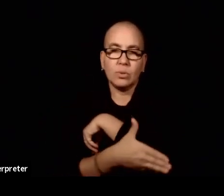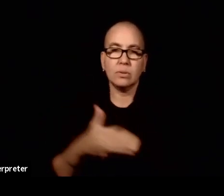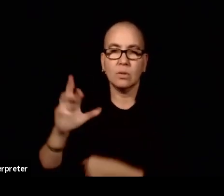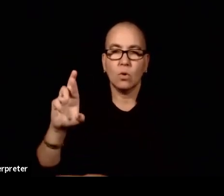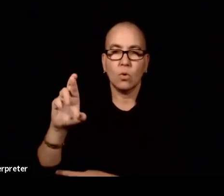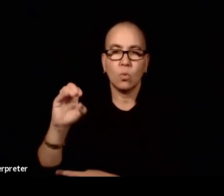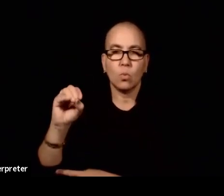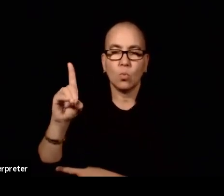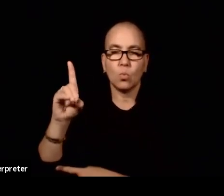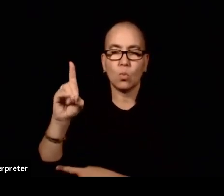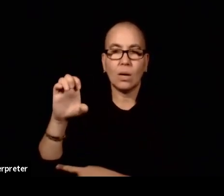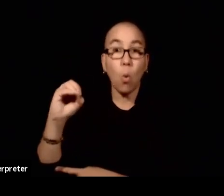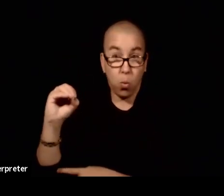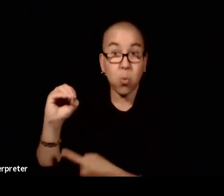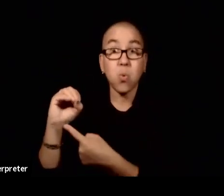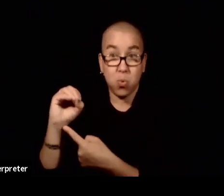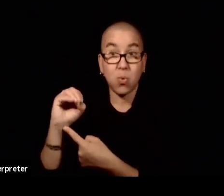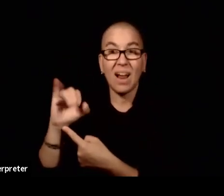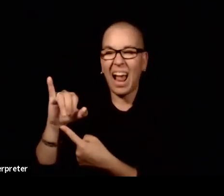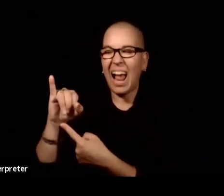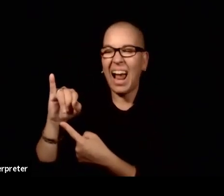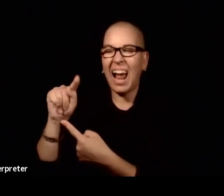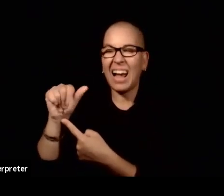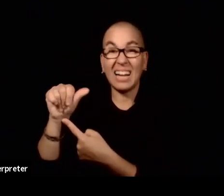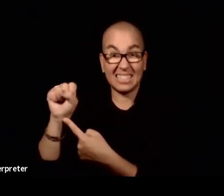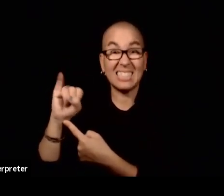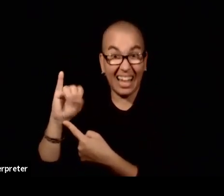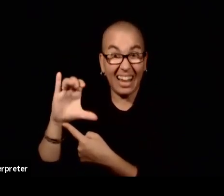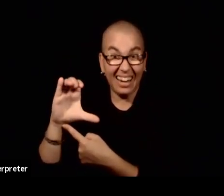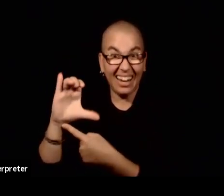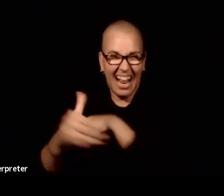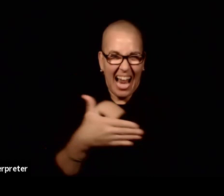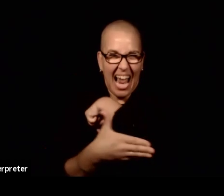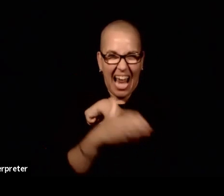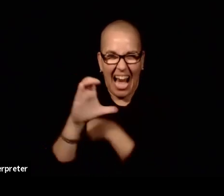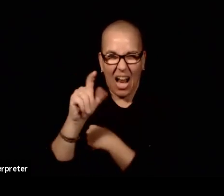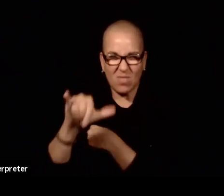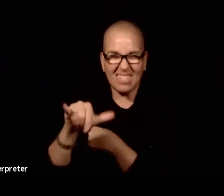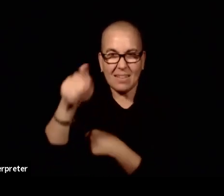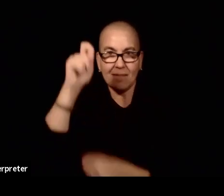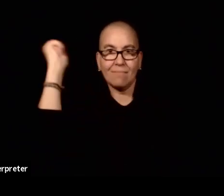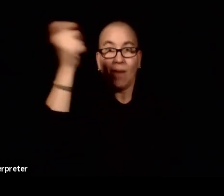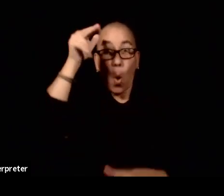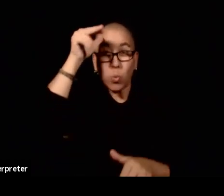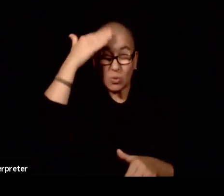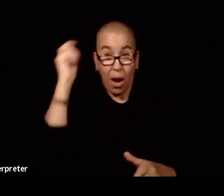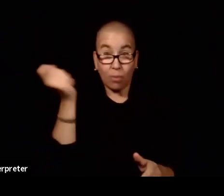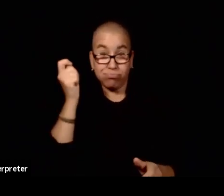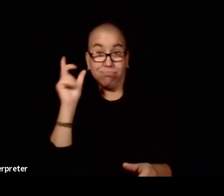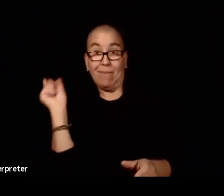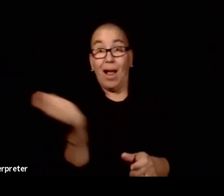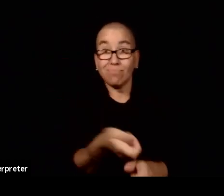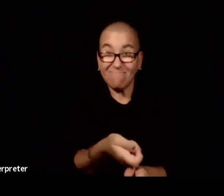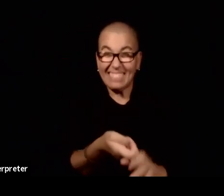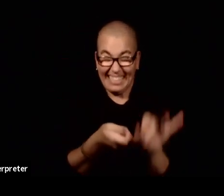Itasca County, and that rodeo was run between July 25th and 27th. We know that one